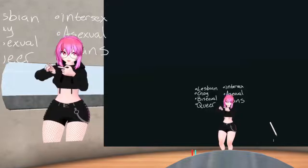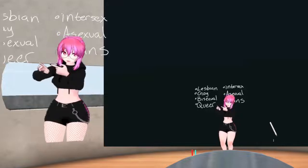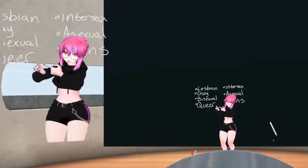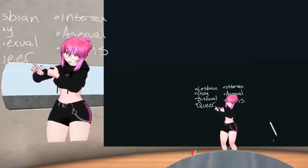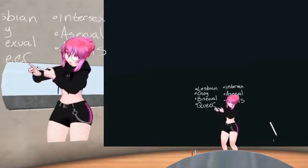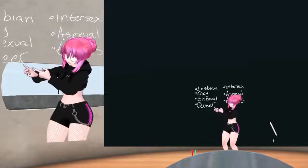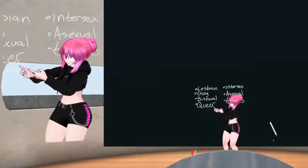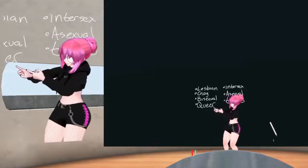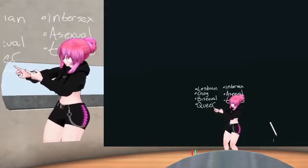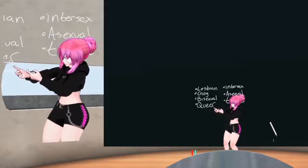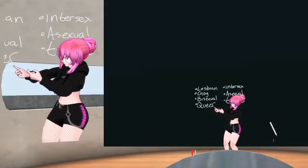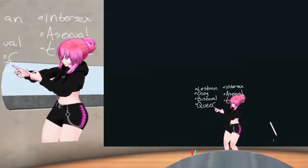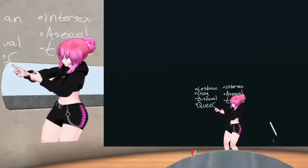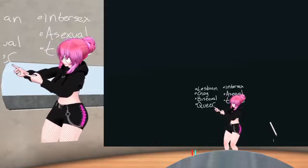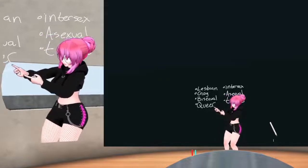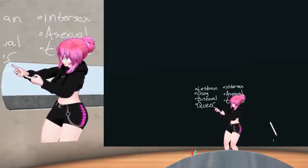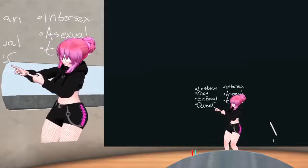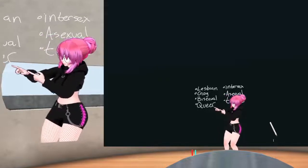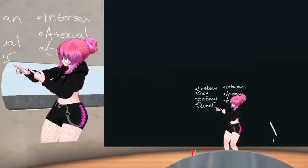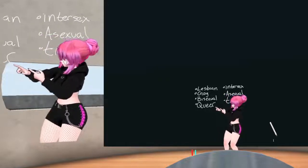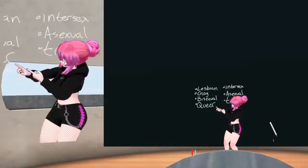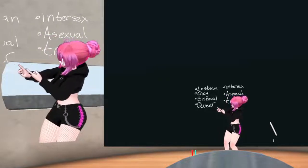is this